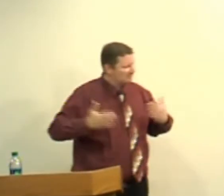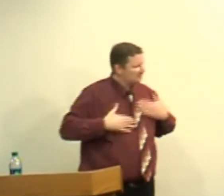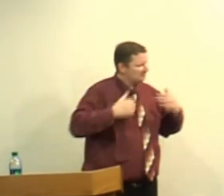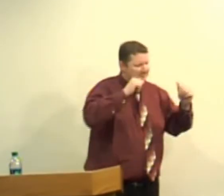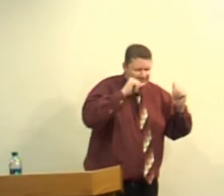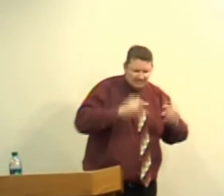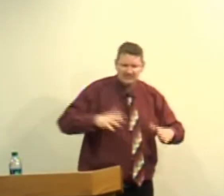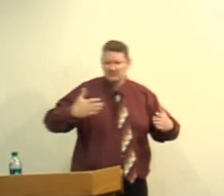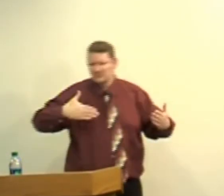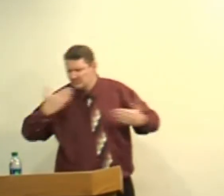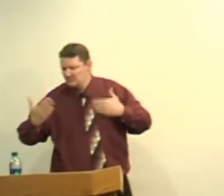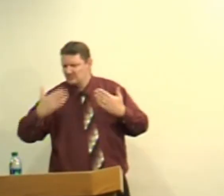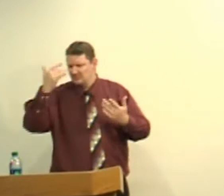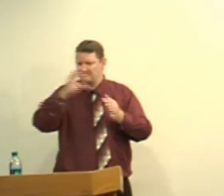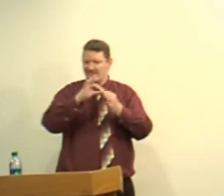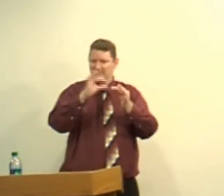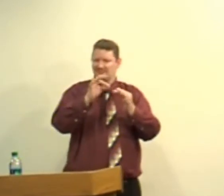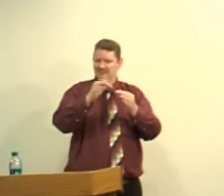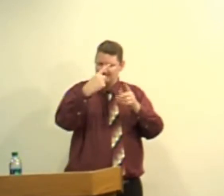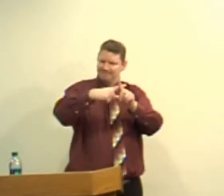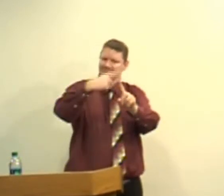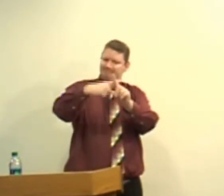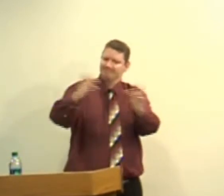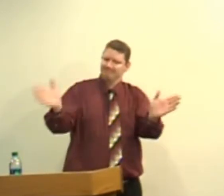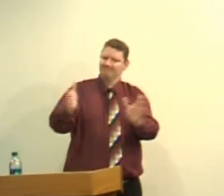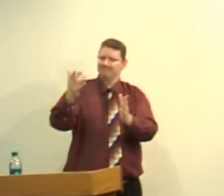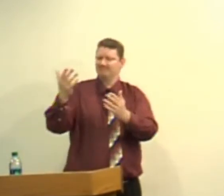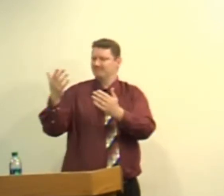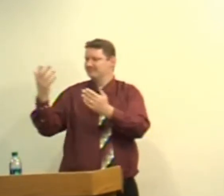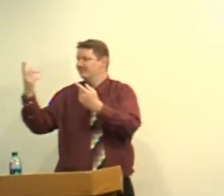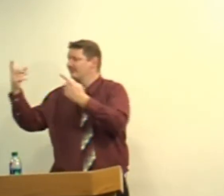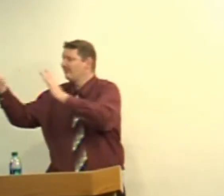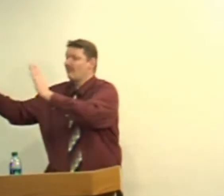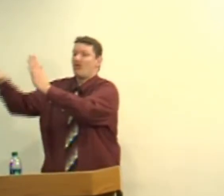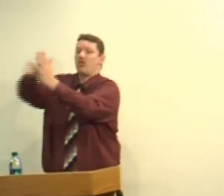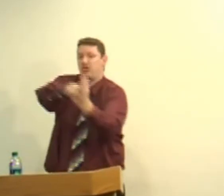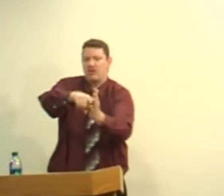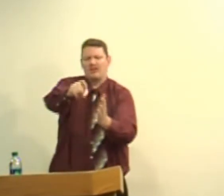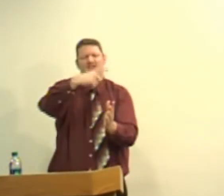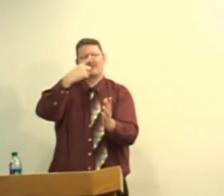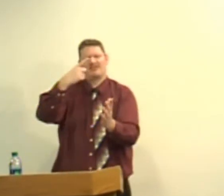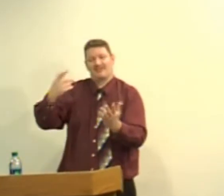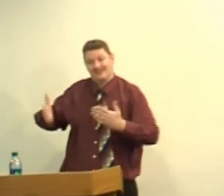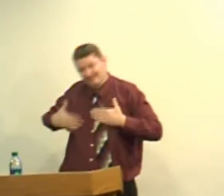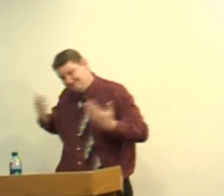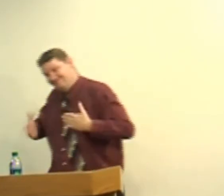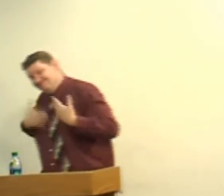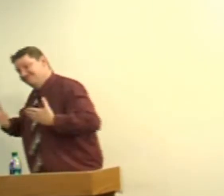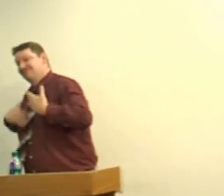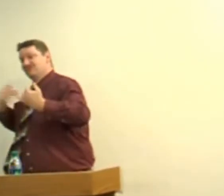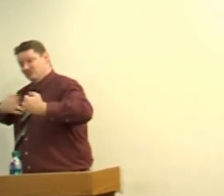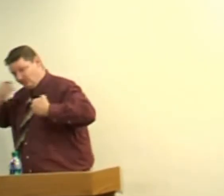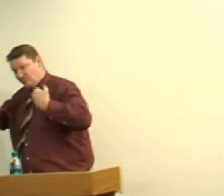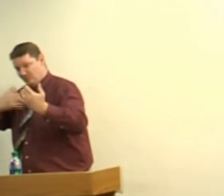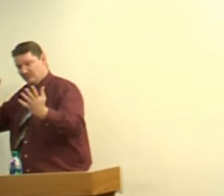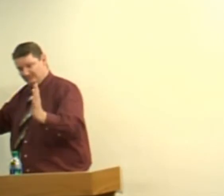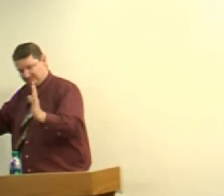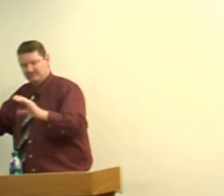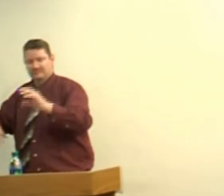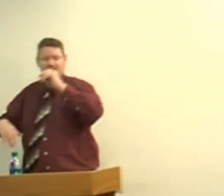It says, for what reason should we be happy at good joys? You know, because the world is so negative.